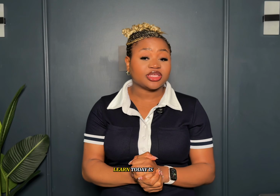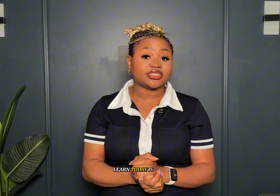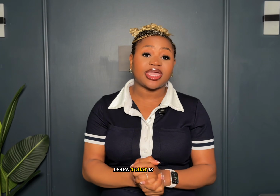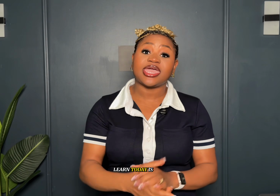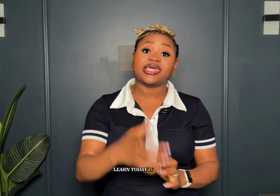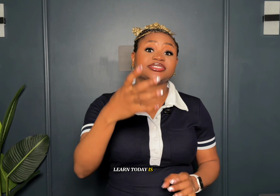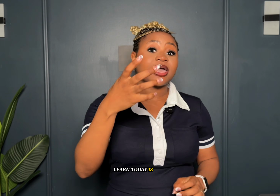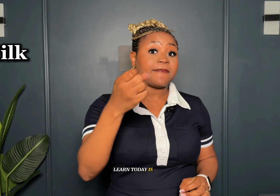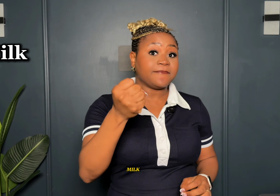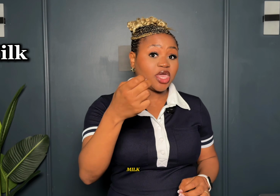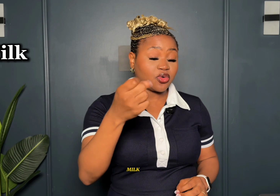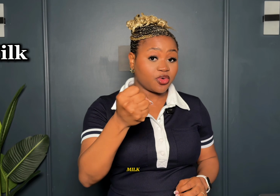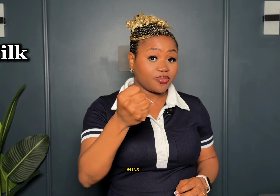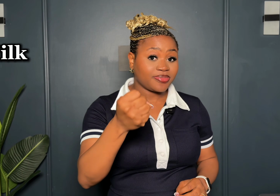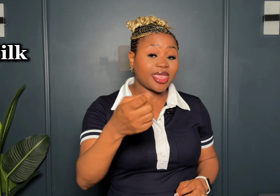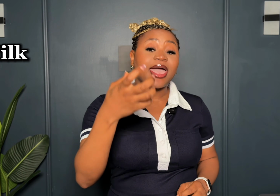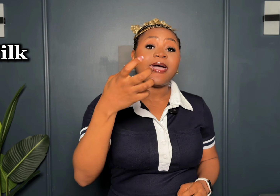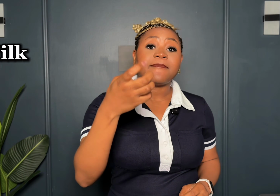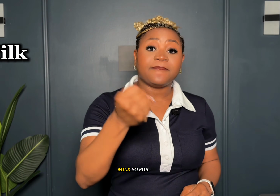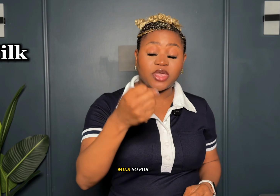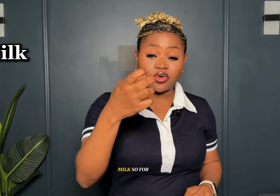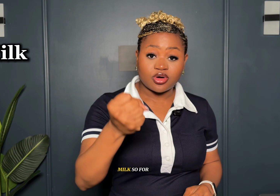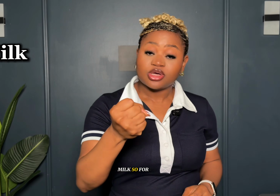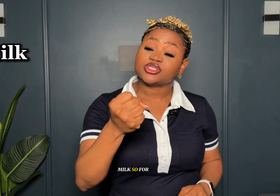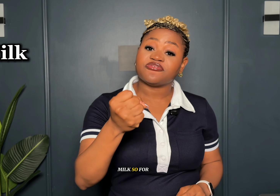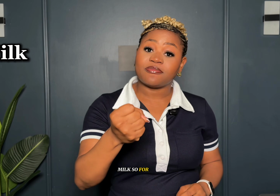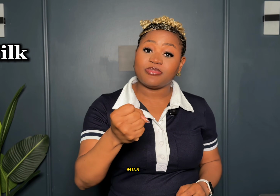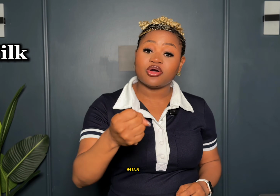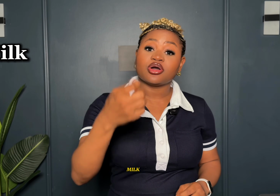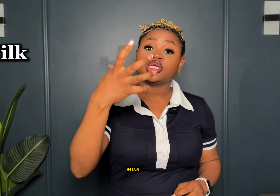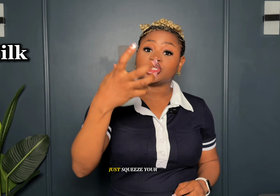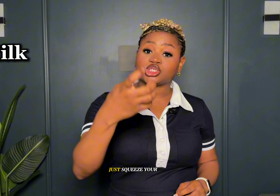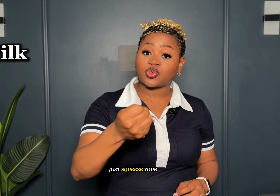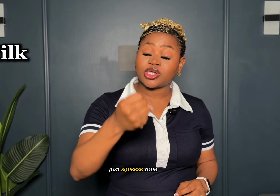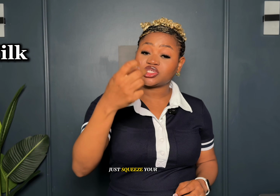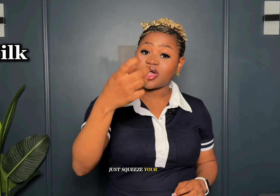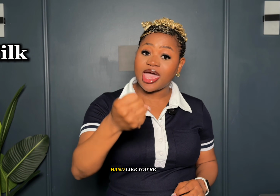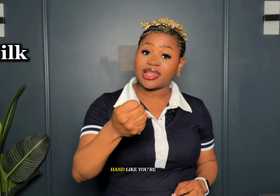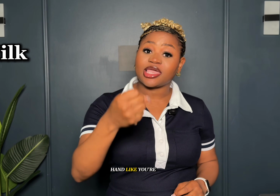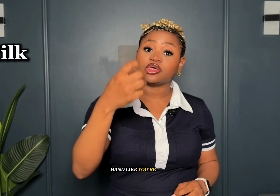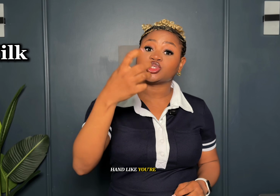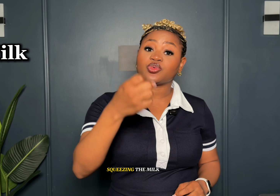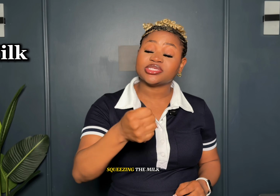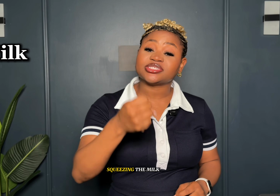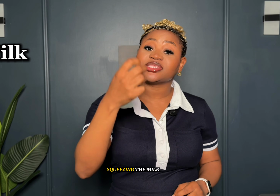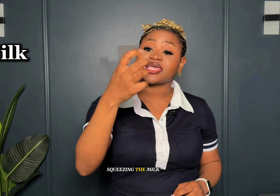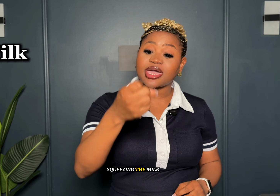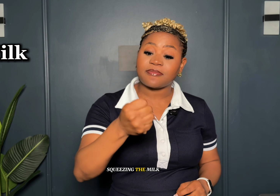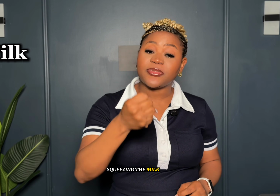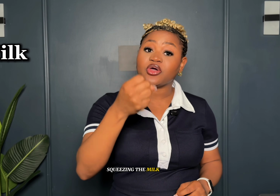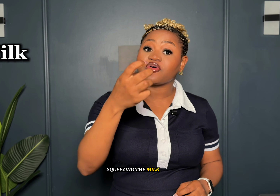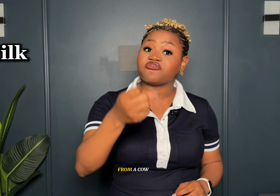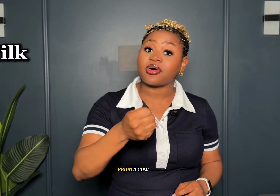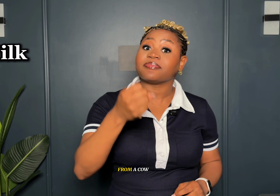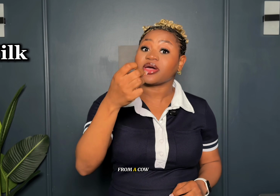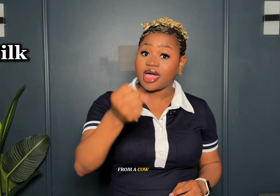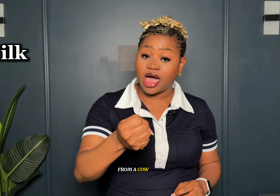today is milk. Milk. So for milk, just squeeze your hand like you're squeezing the milk from a cow,